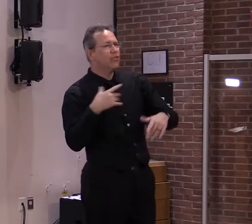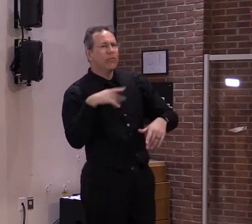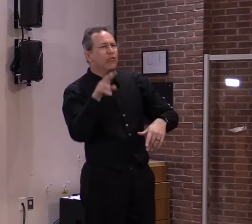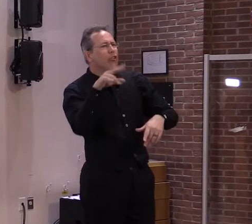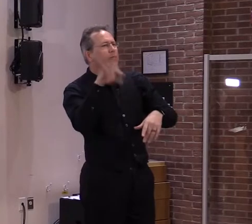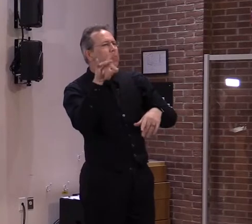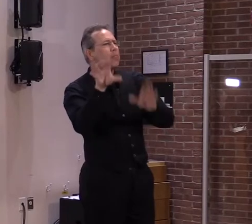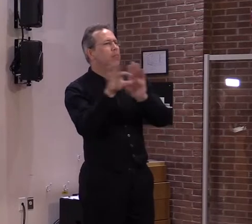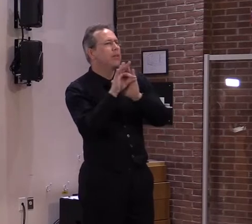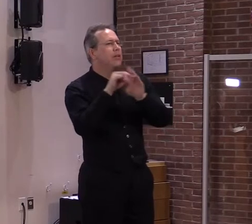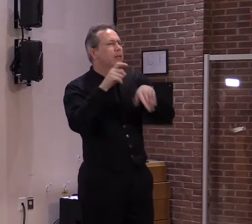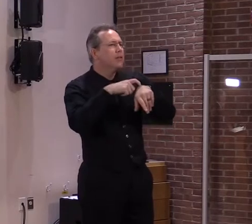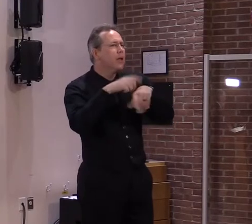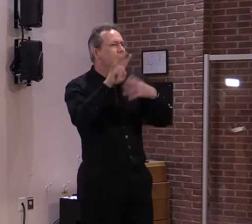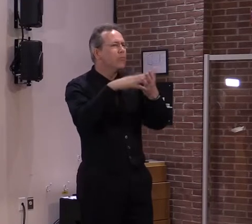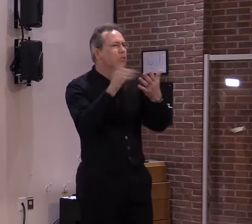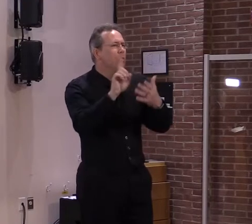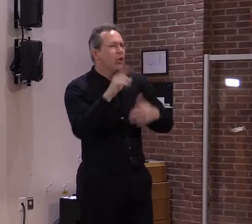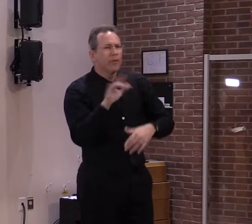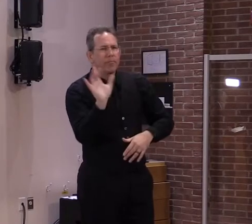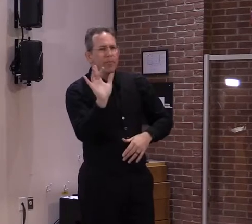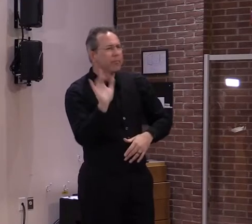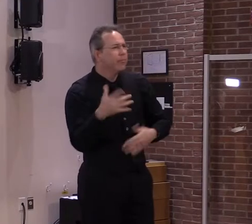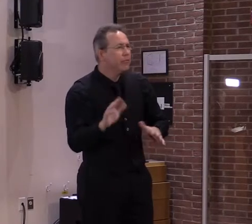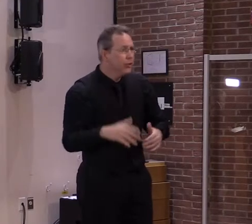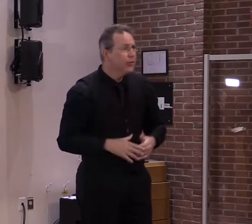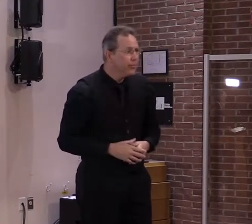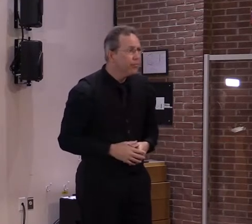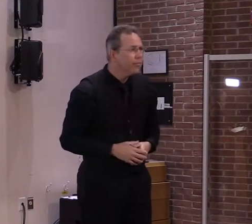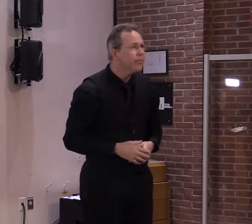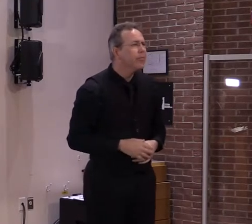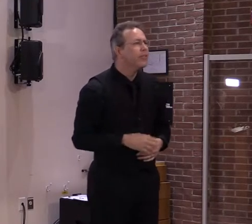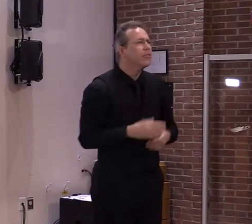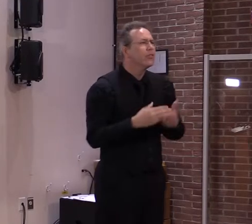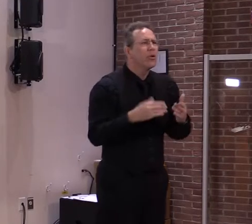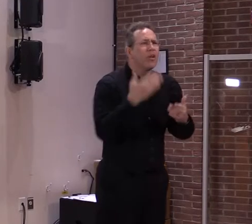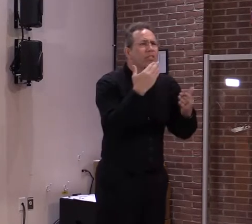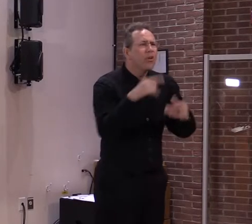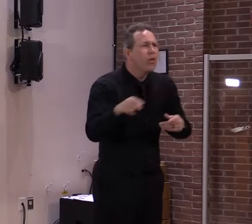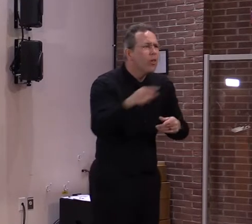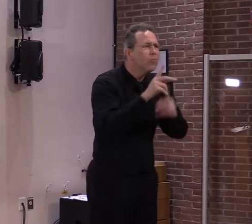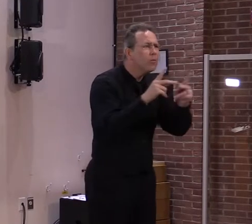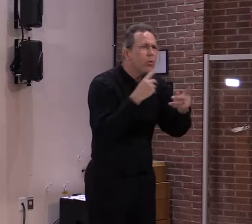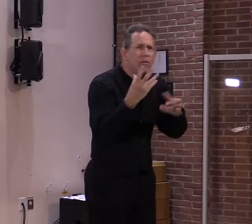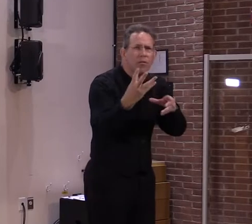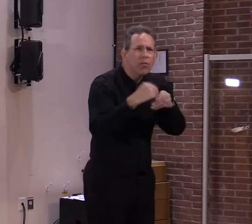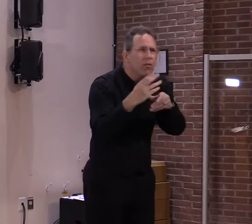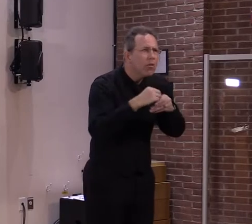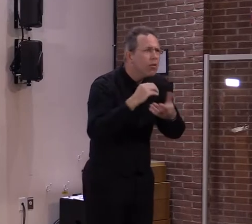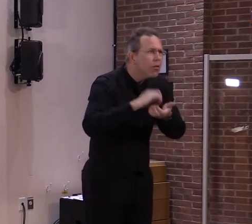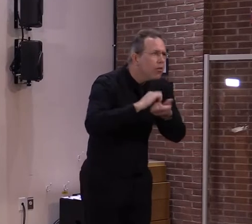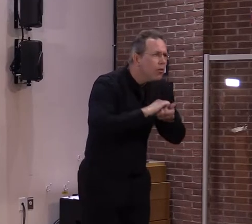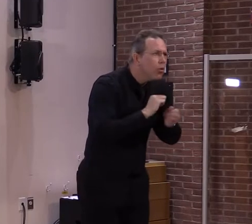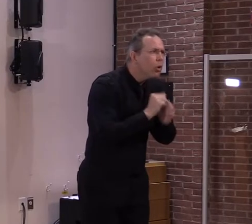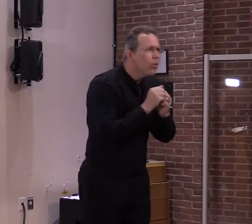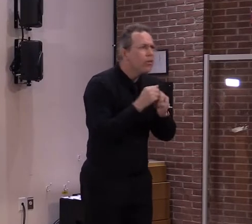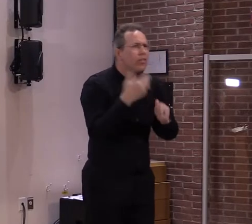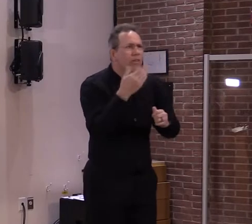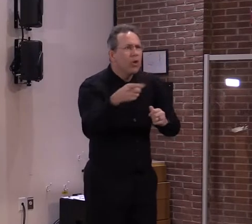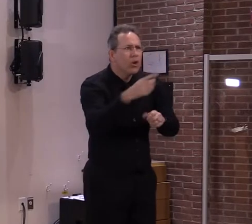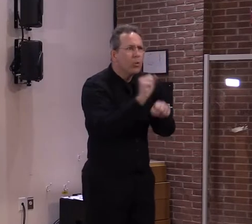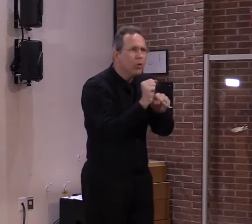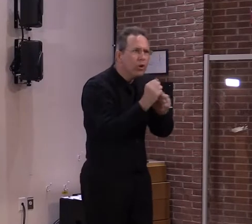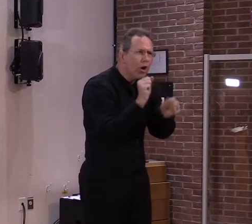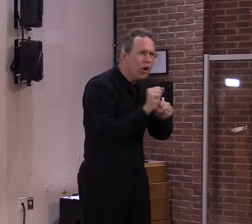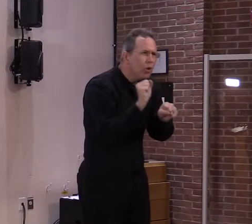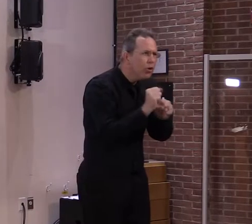thousands of people to thank, but I want to thank all our partners and state employees for their dedication to the vaccination program. I